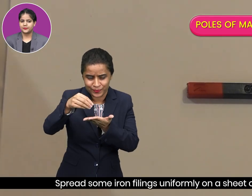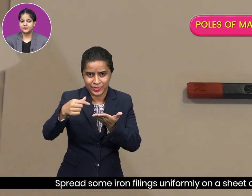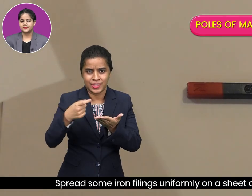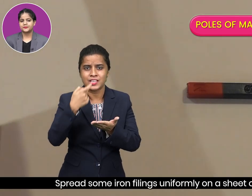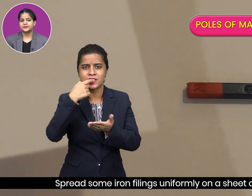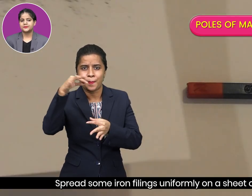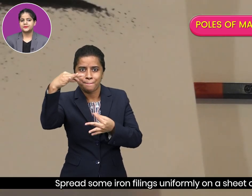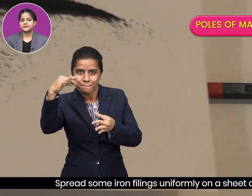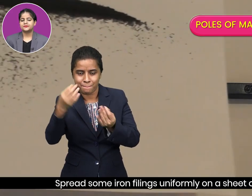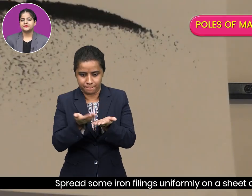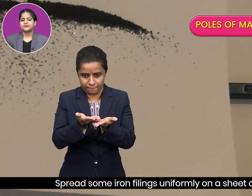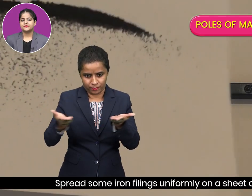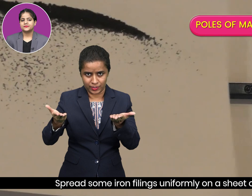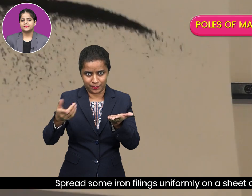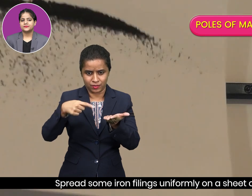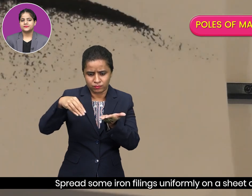paper.